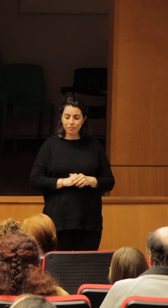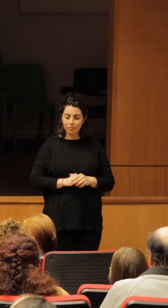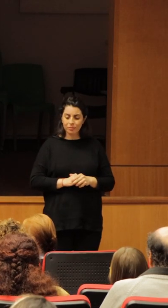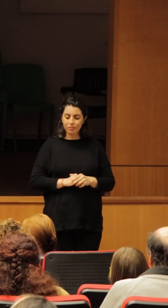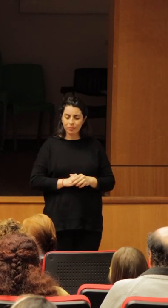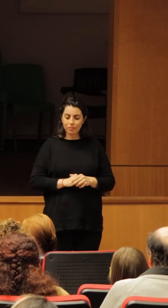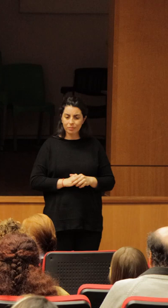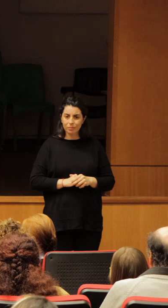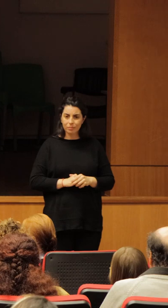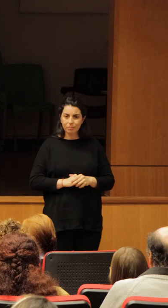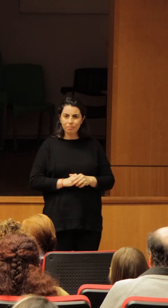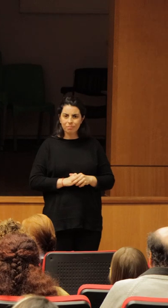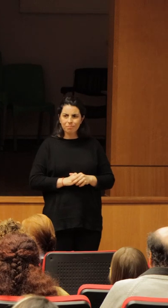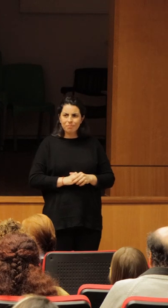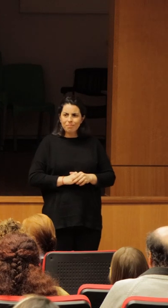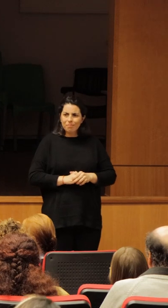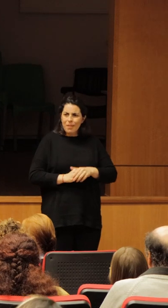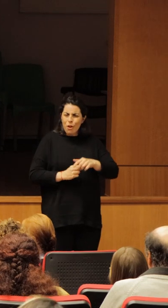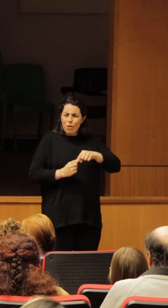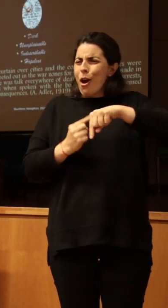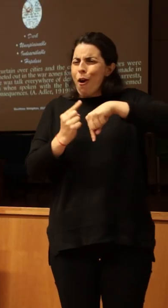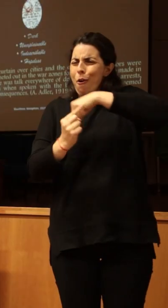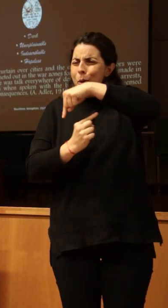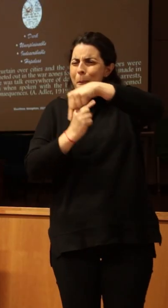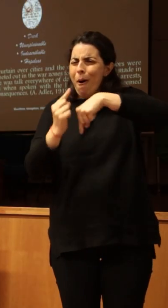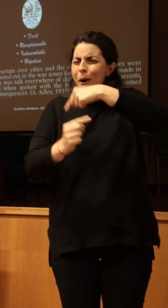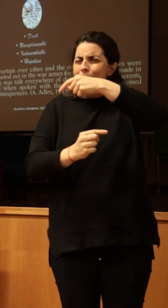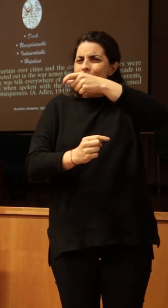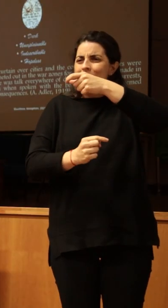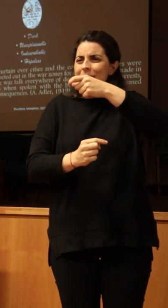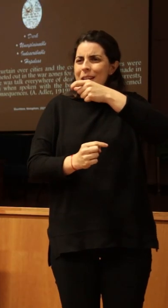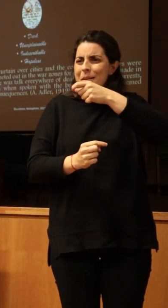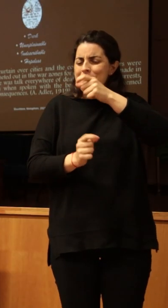Cada comentario crítico,